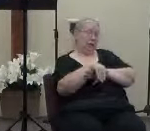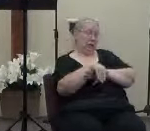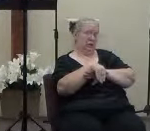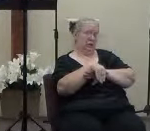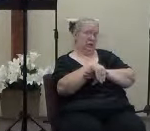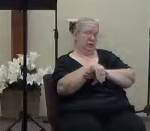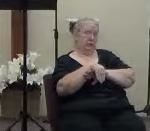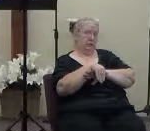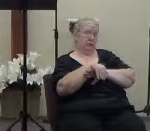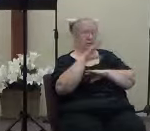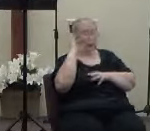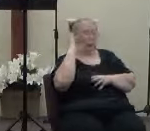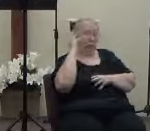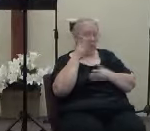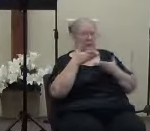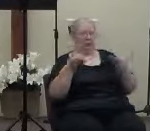It's crazy. What can go on?